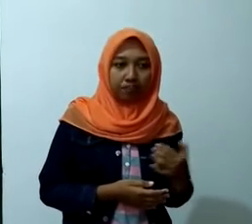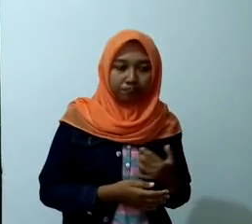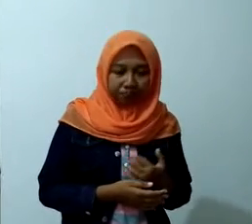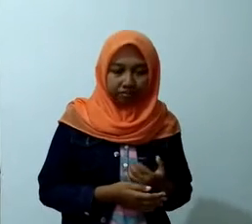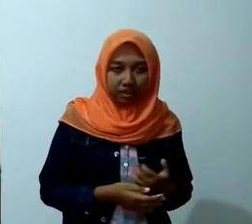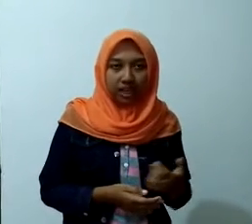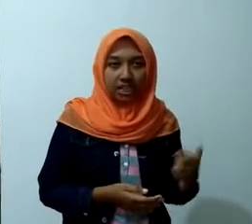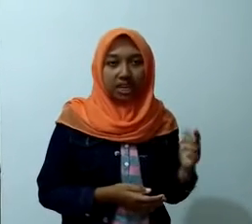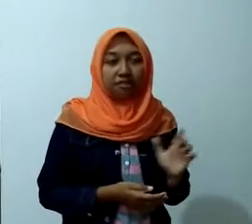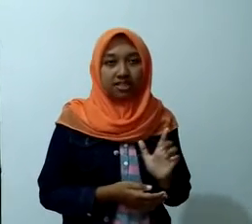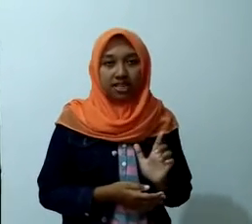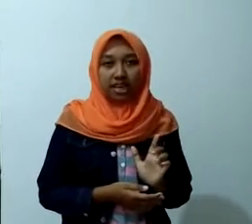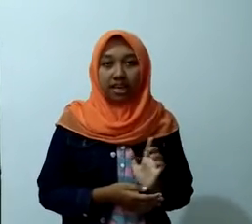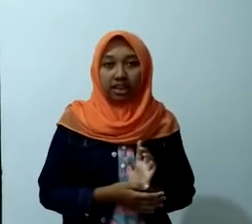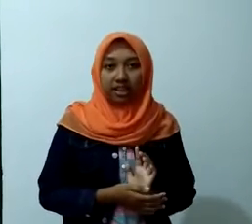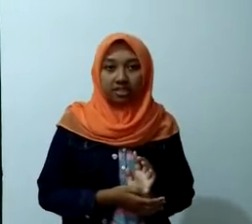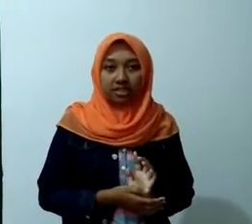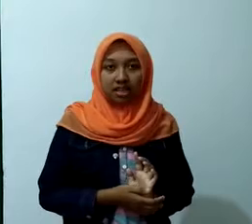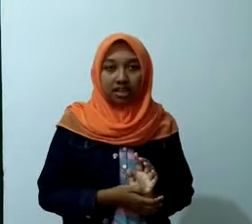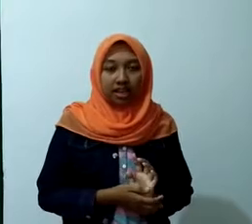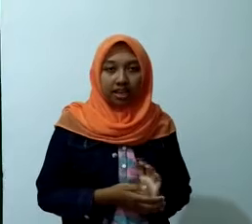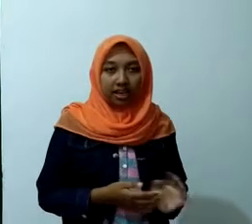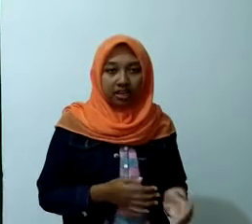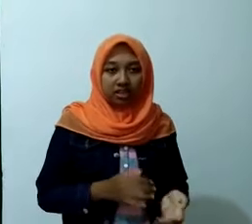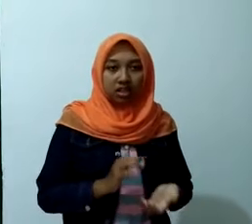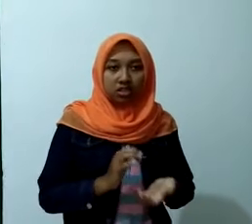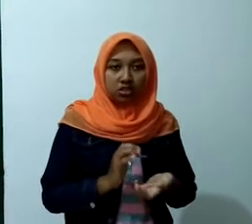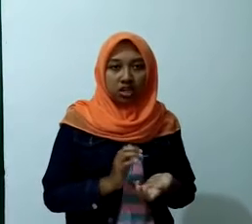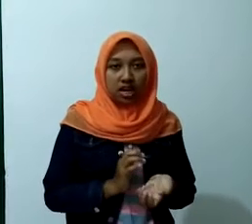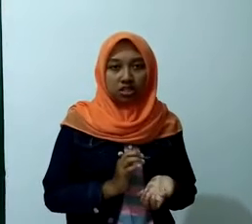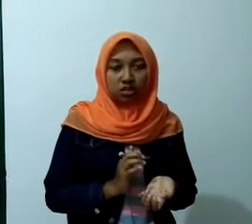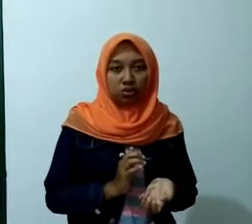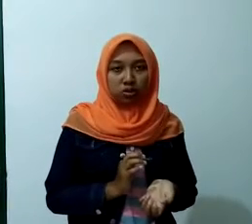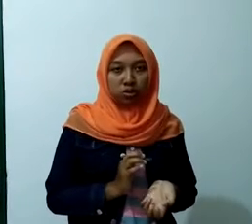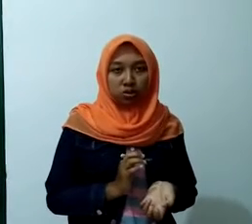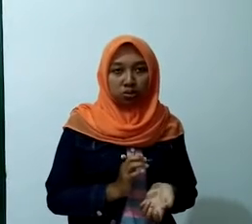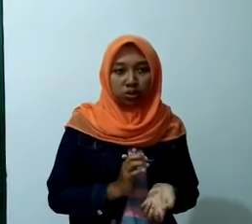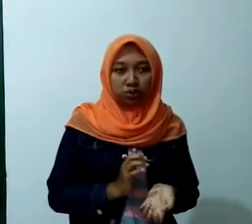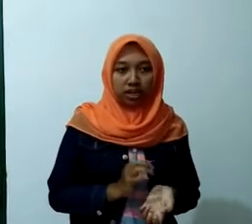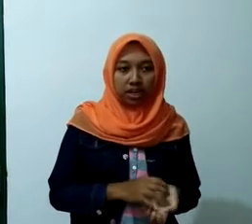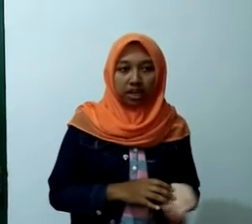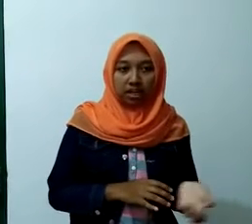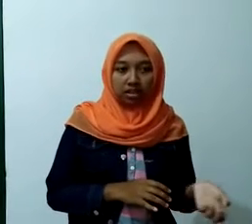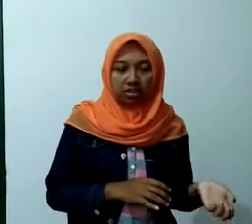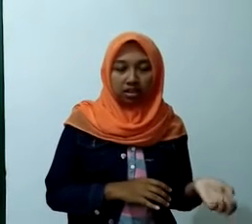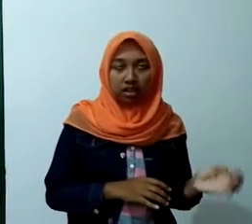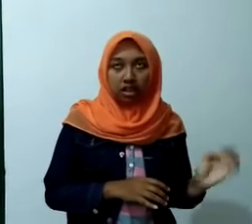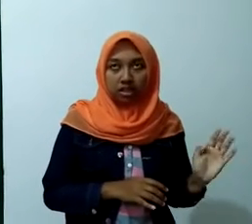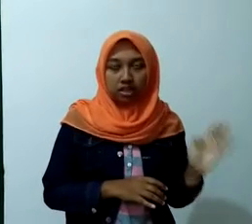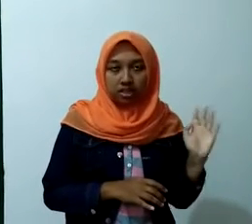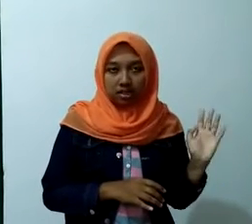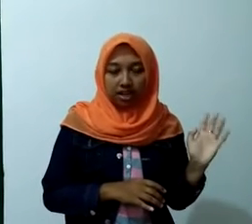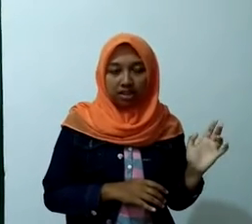is in 70 class in junior high school tutoring, and